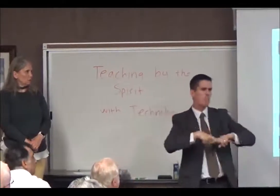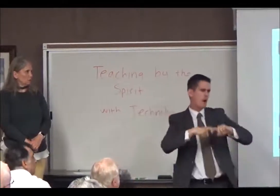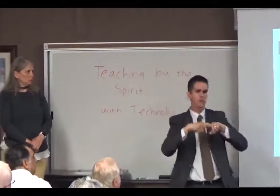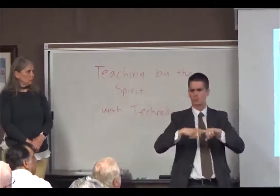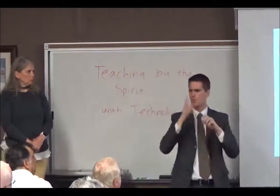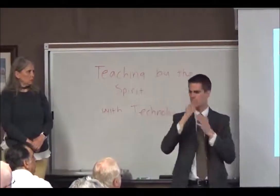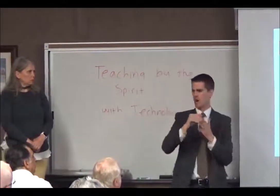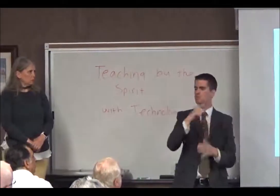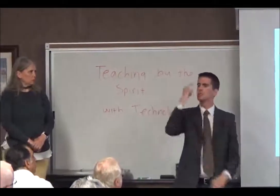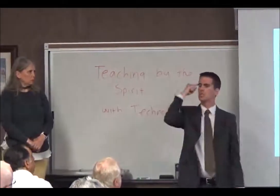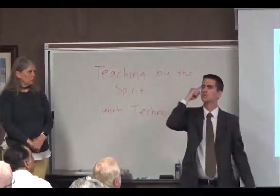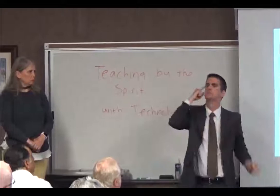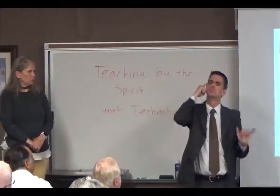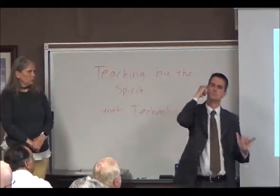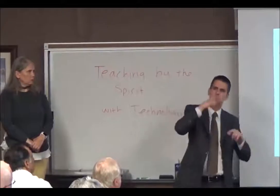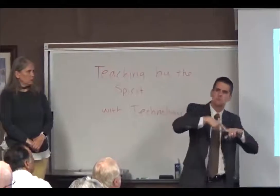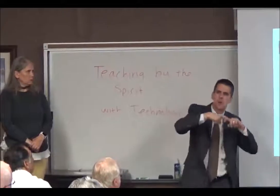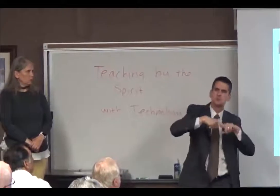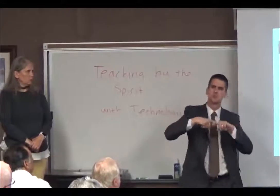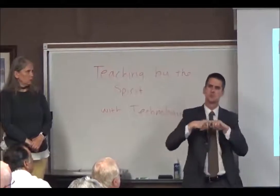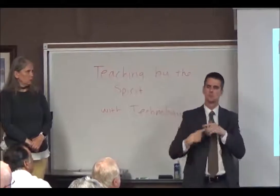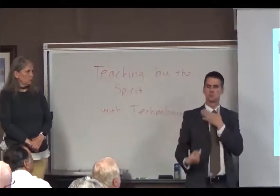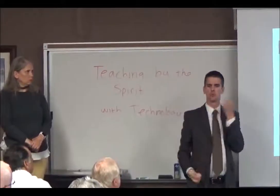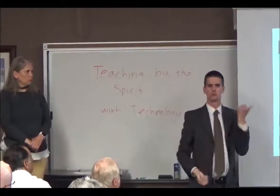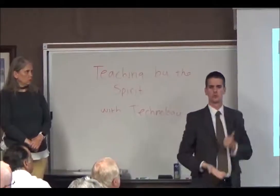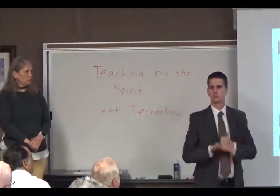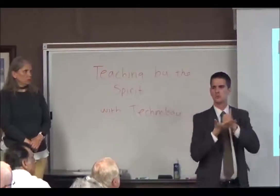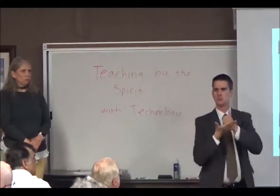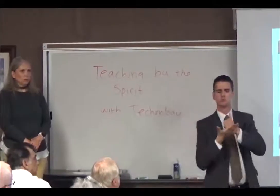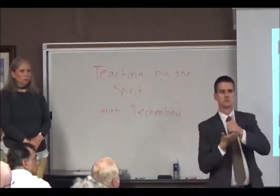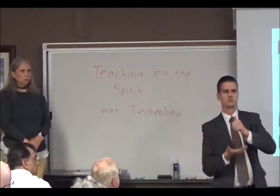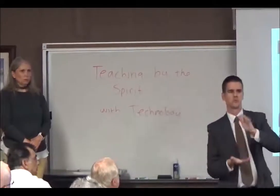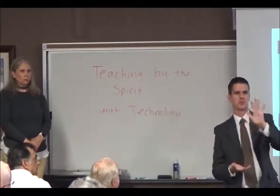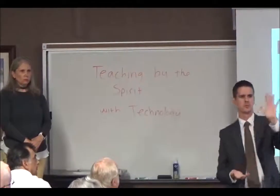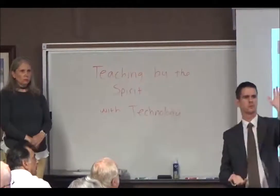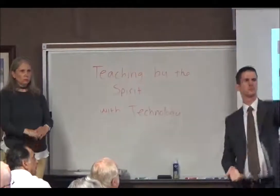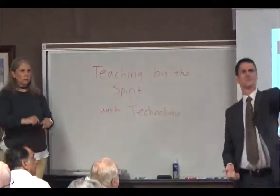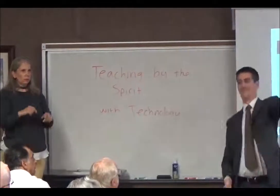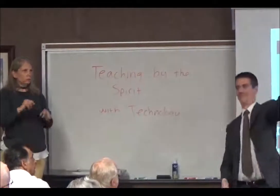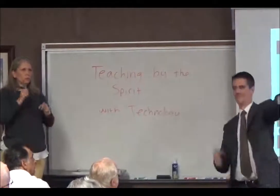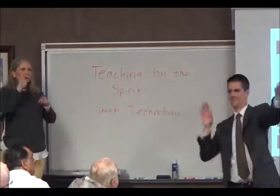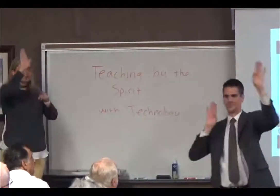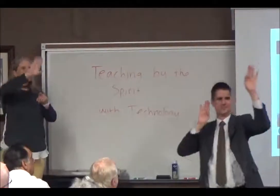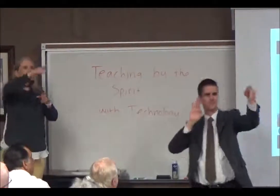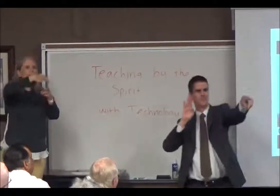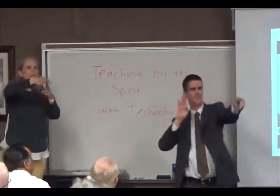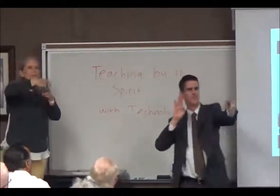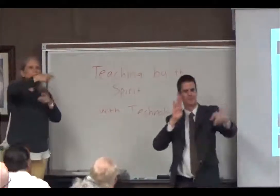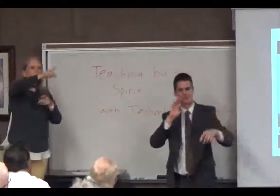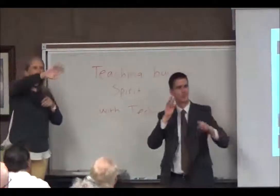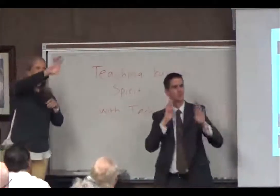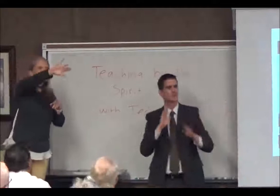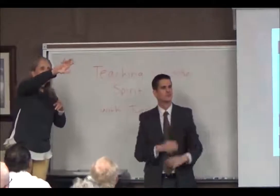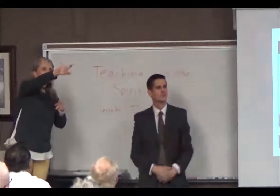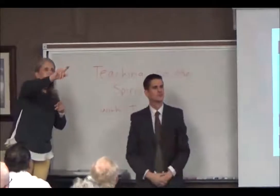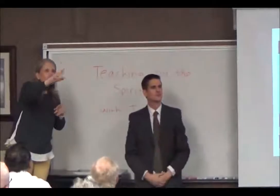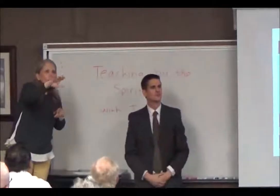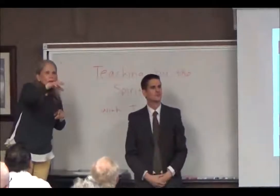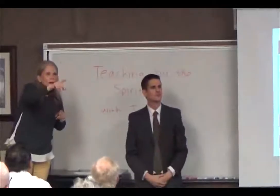you as you think about, okay, how long do we need to let this video go? All right, back here in the back. My name's